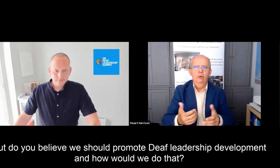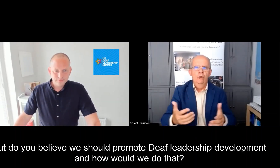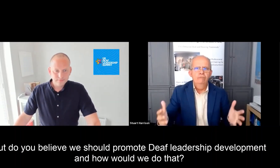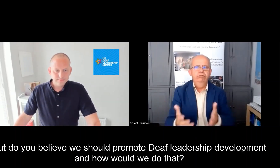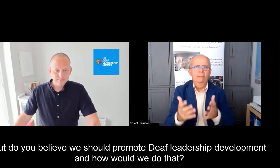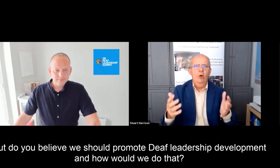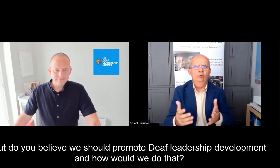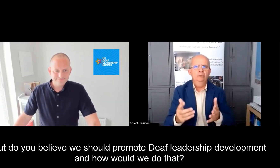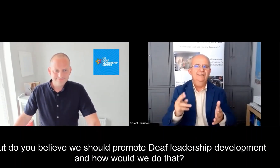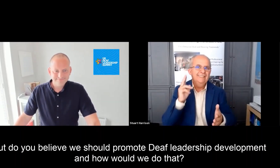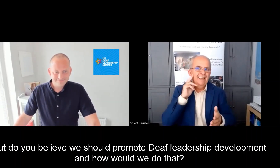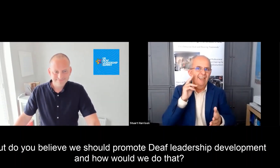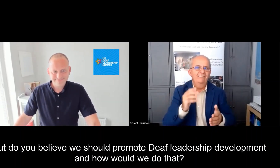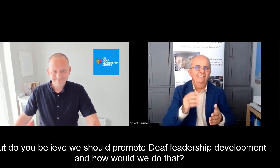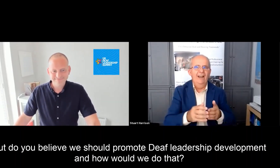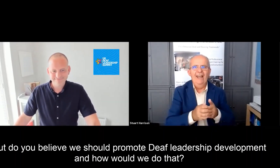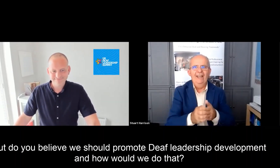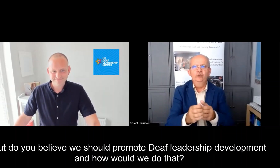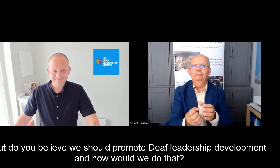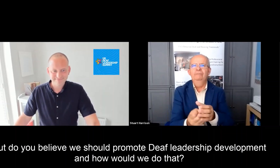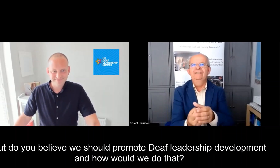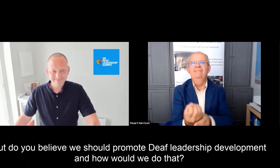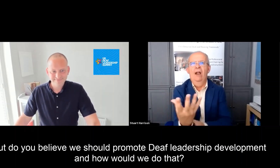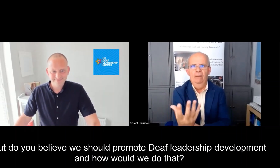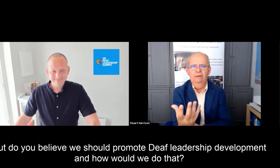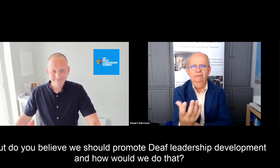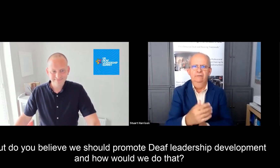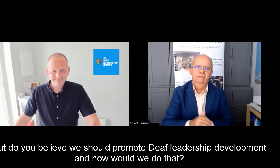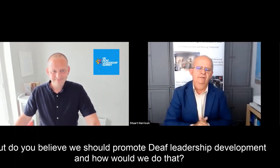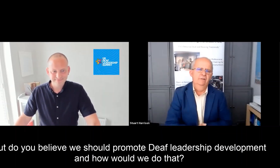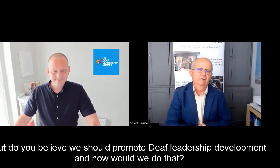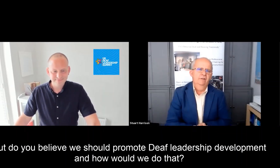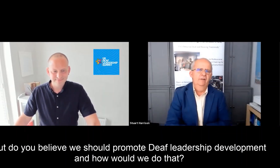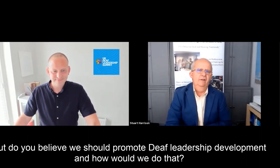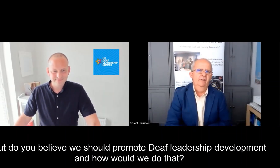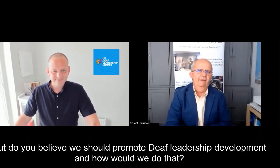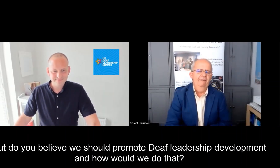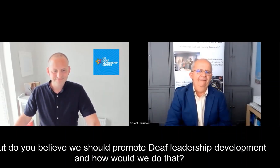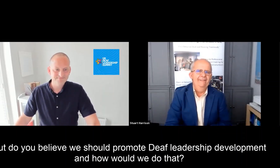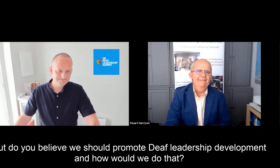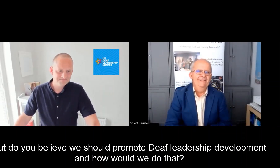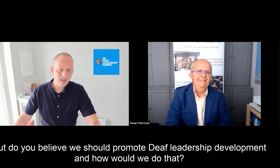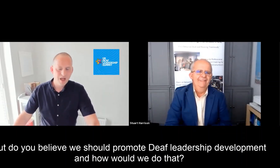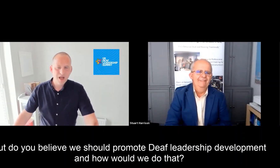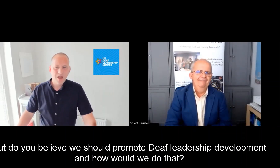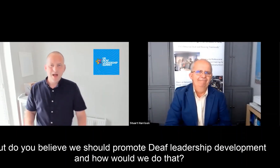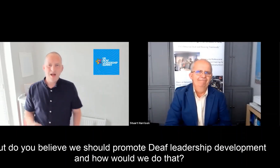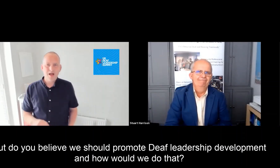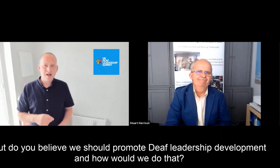should promote deaf leadership development, and how would we do that?